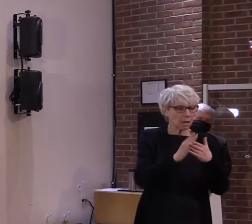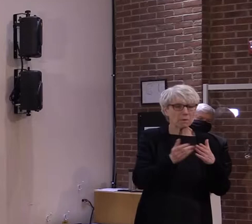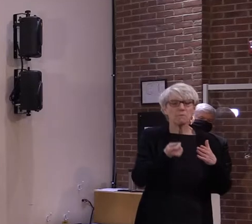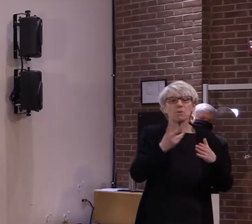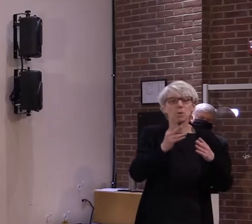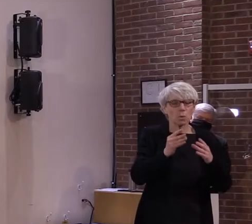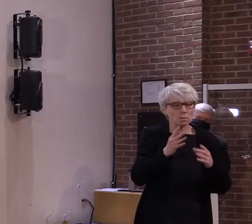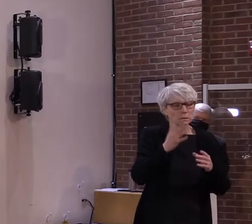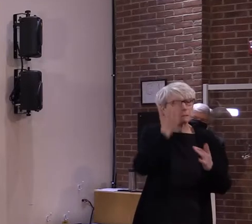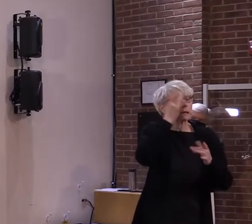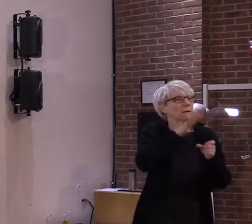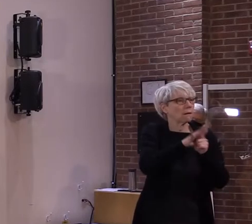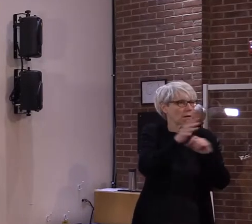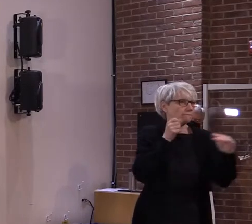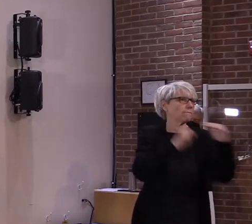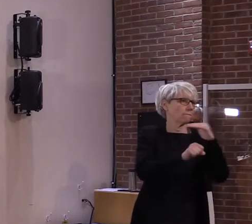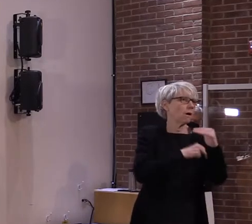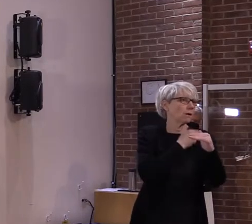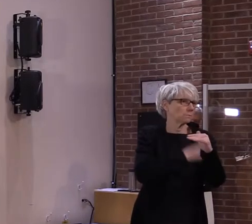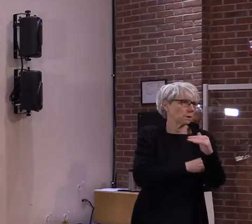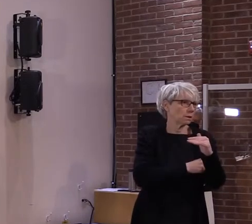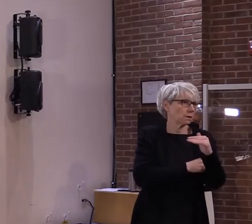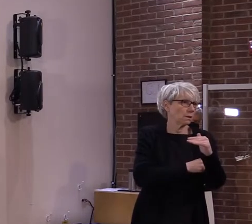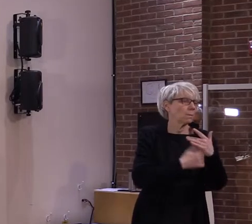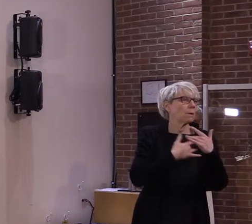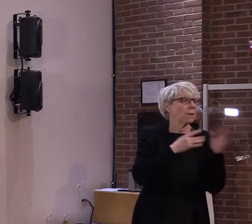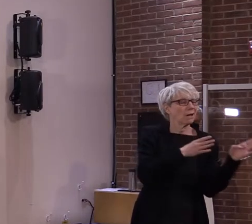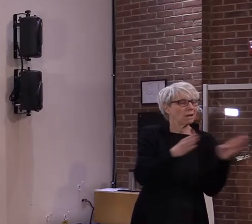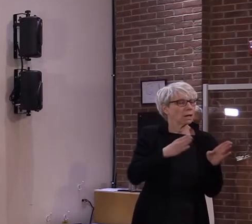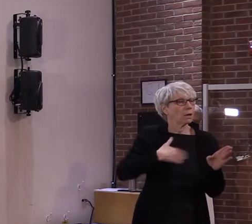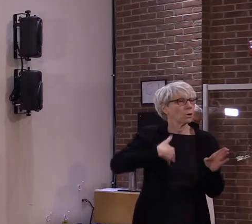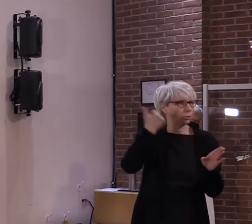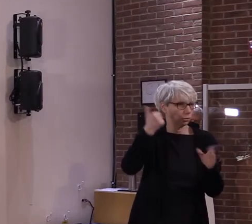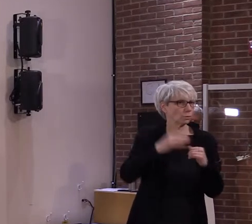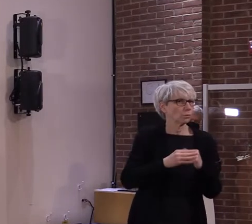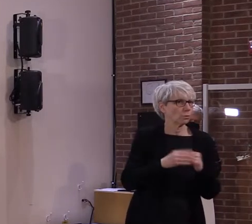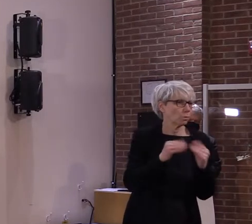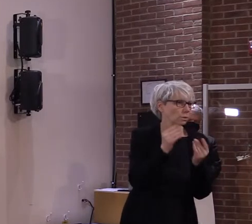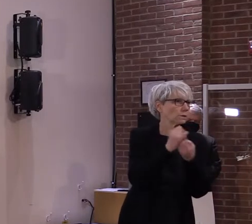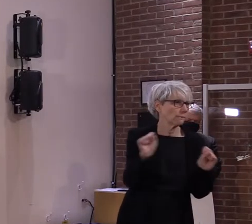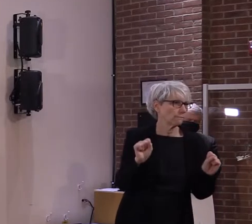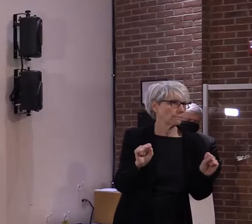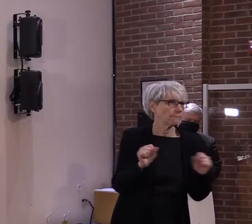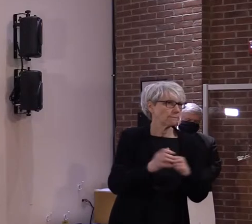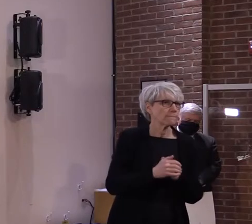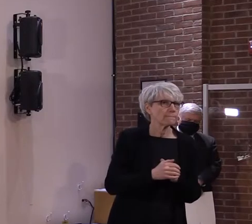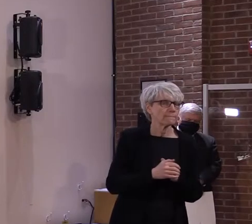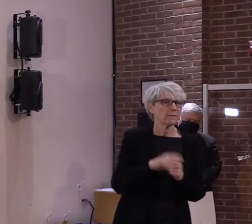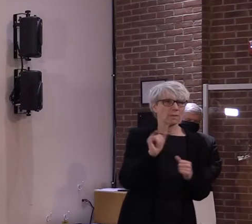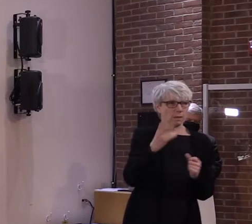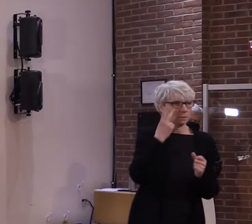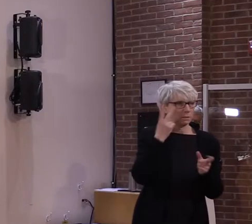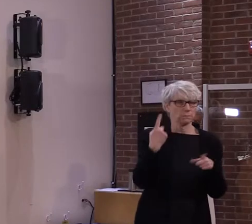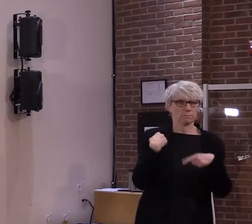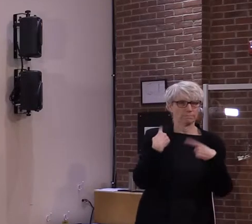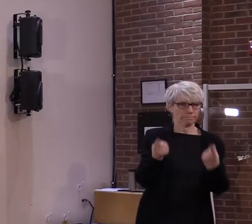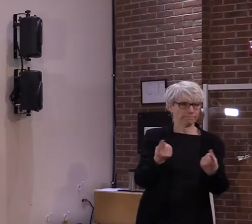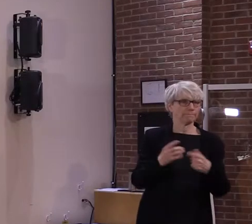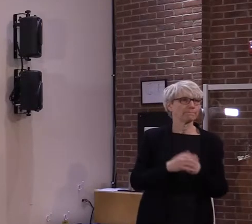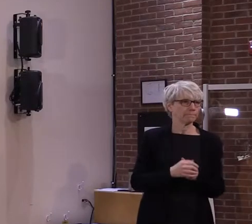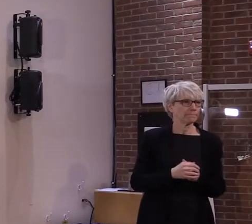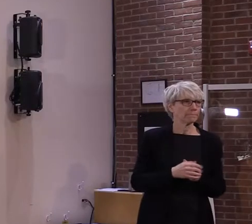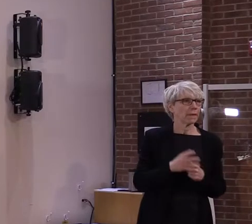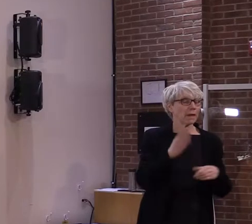people. And indeed, we've seen that in our population in terms of the average